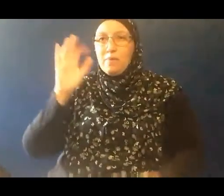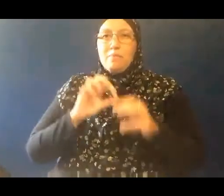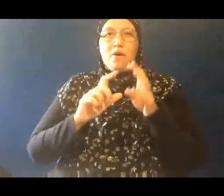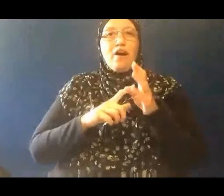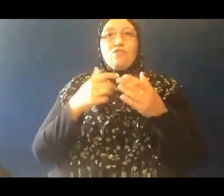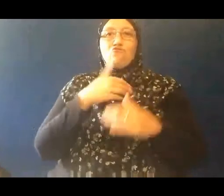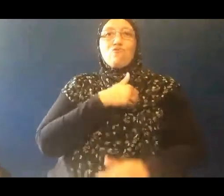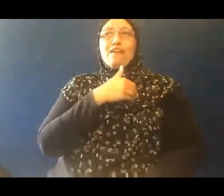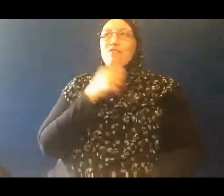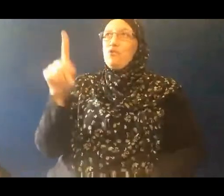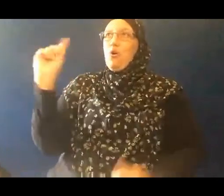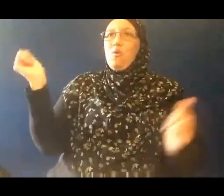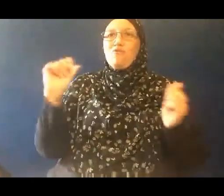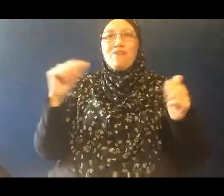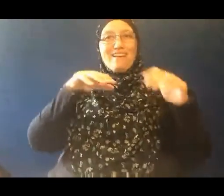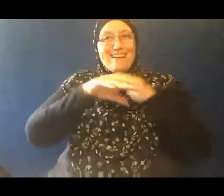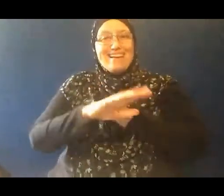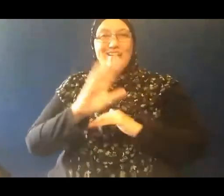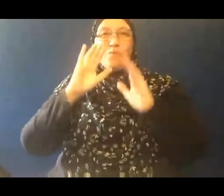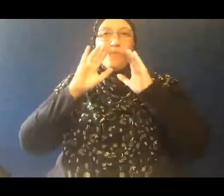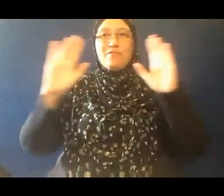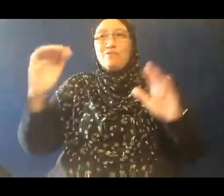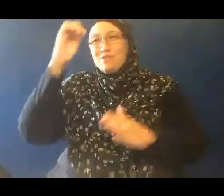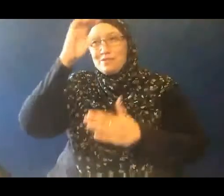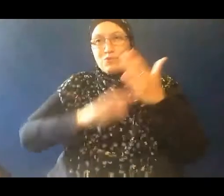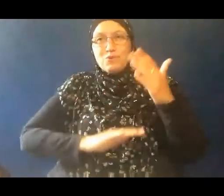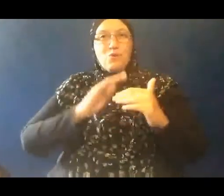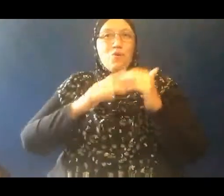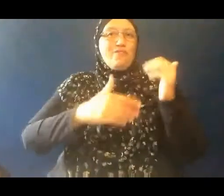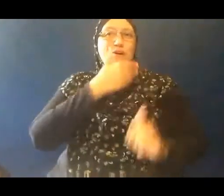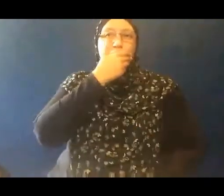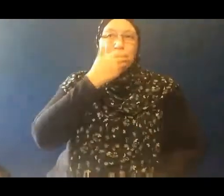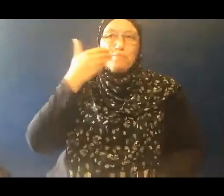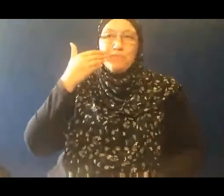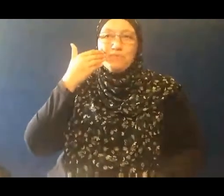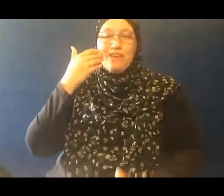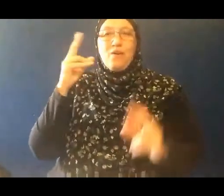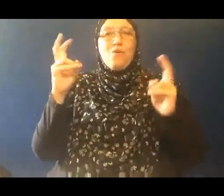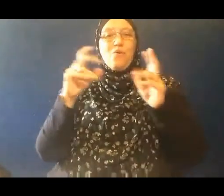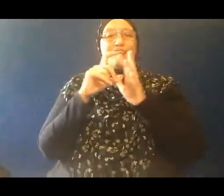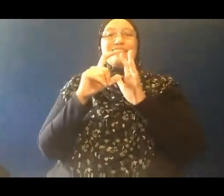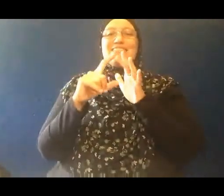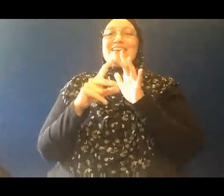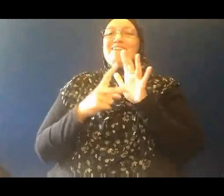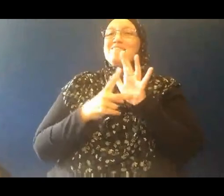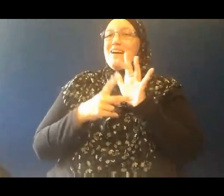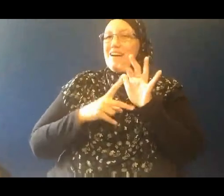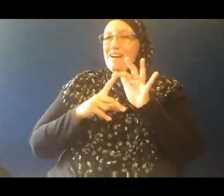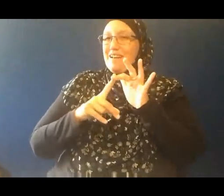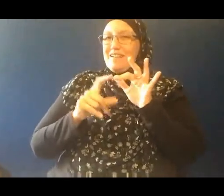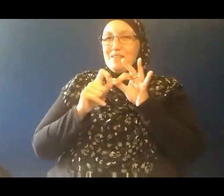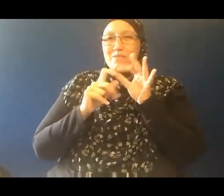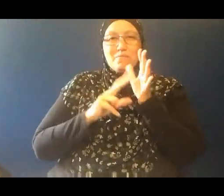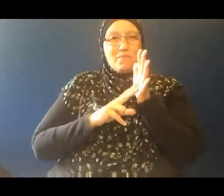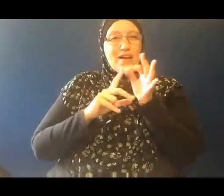we have already entered and experiencing another divine banquet opened for us to benefit from.